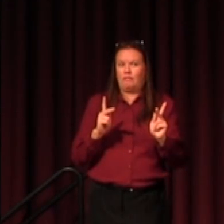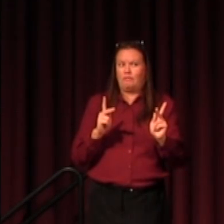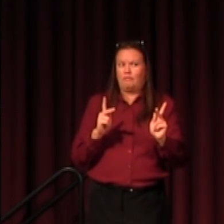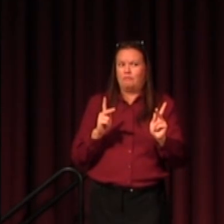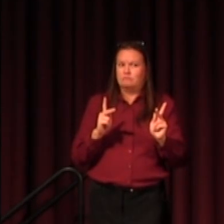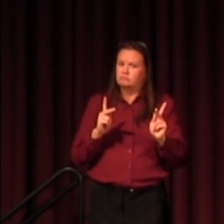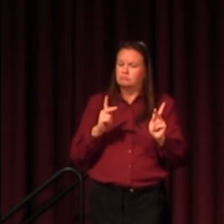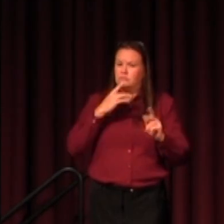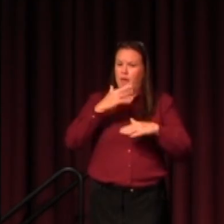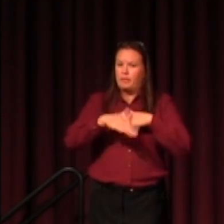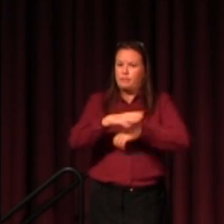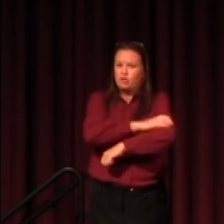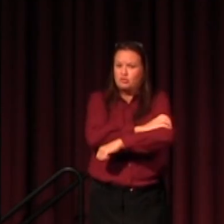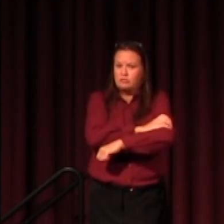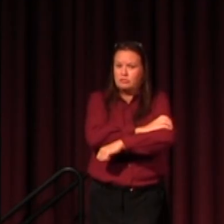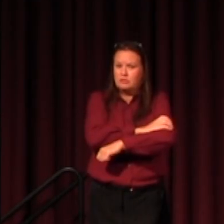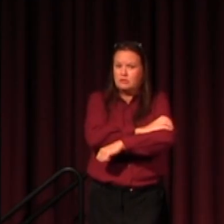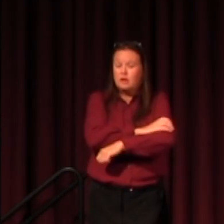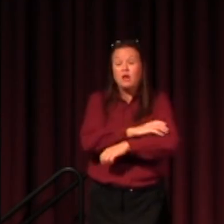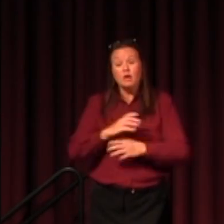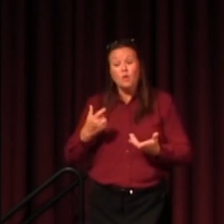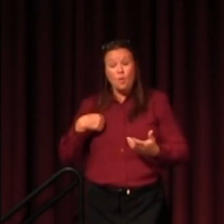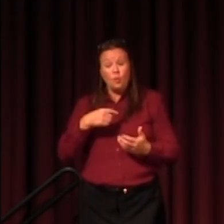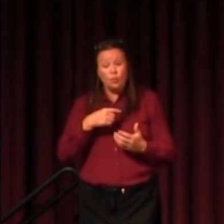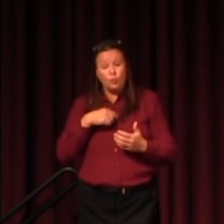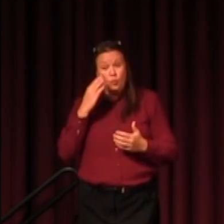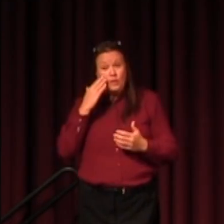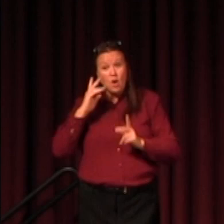There is people walking around in dark colored skin,